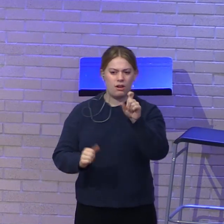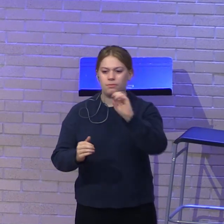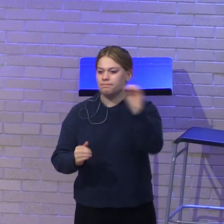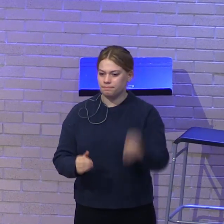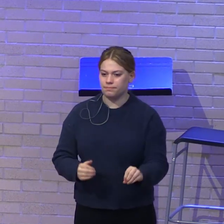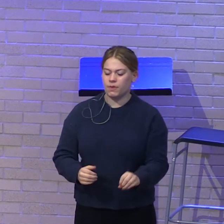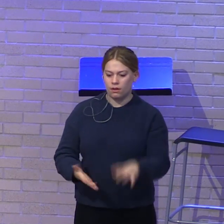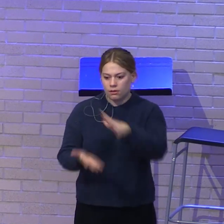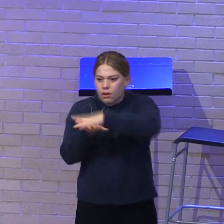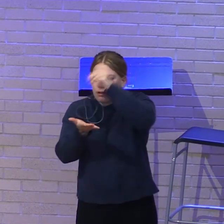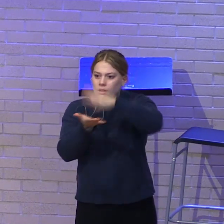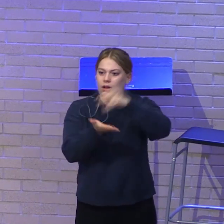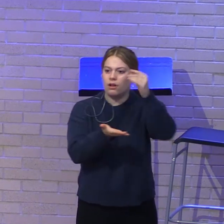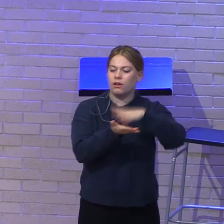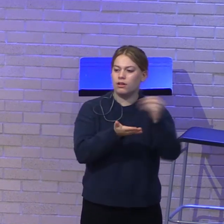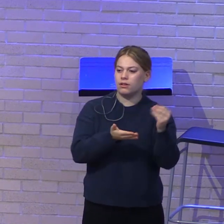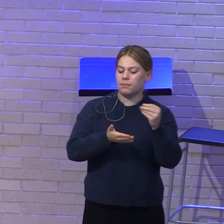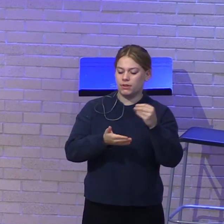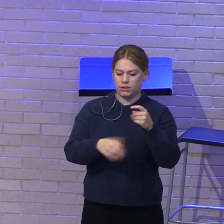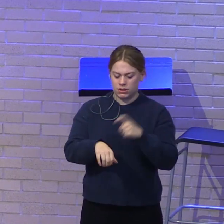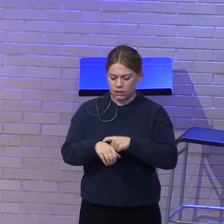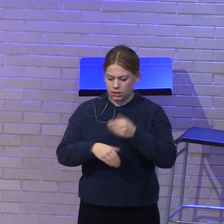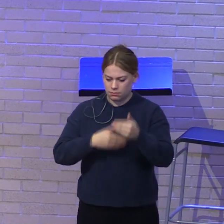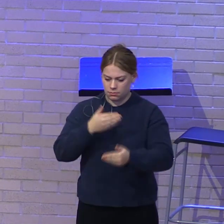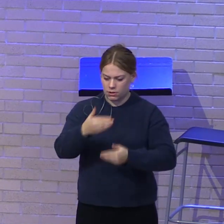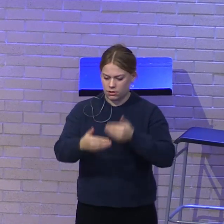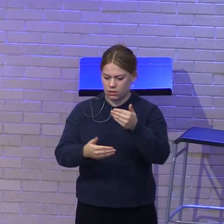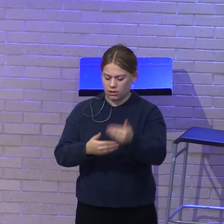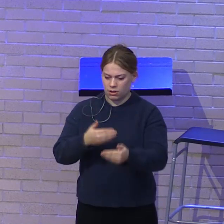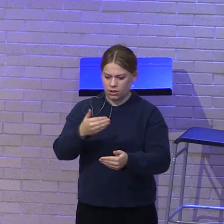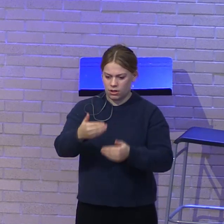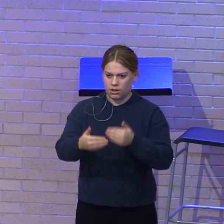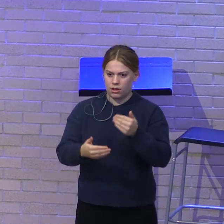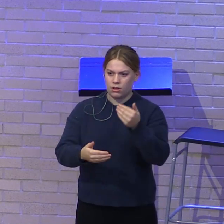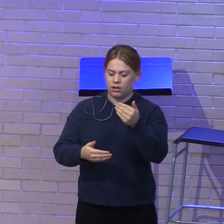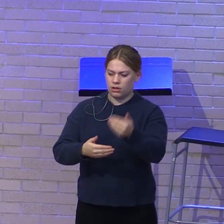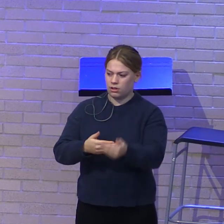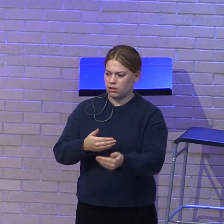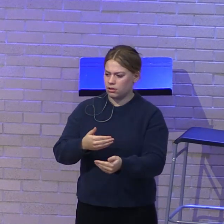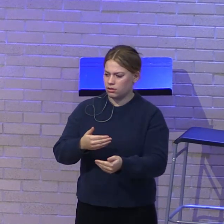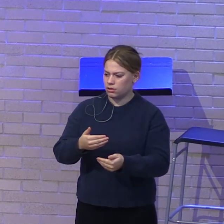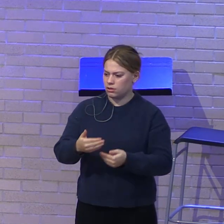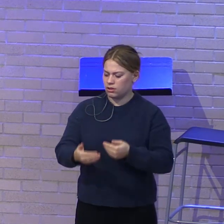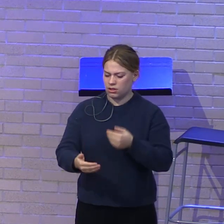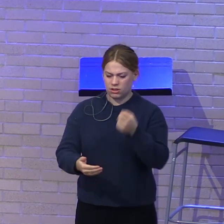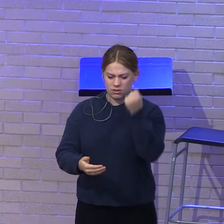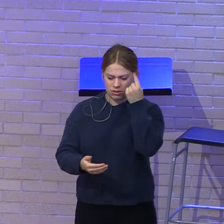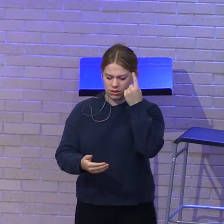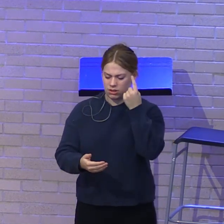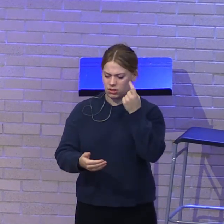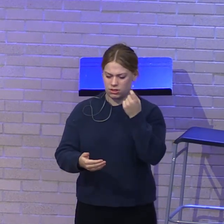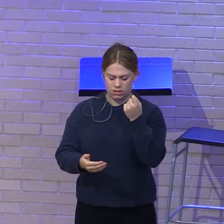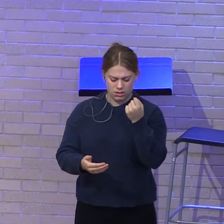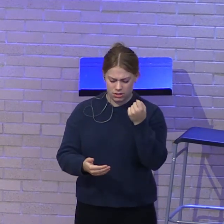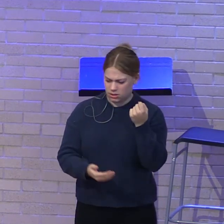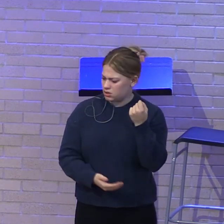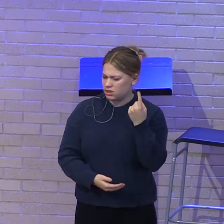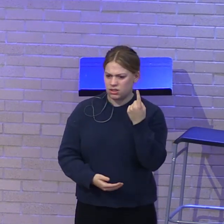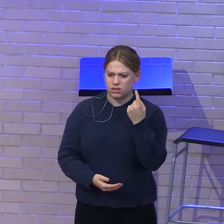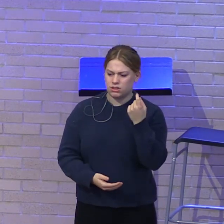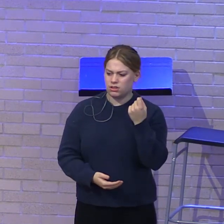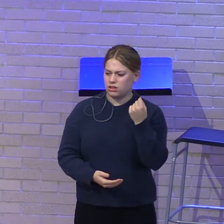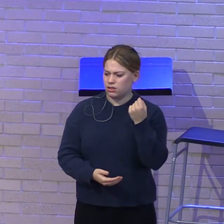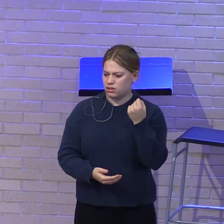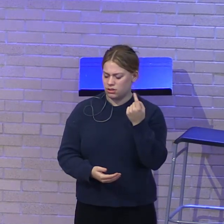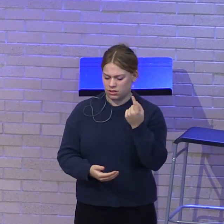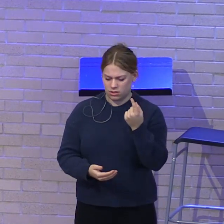lot. But as time progresses, imagine yourself slowly begin to understand the material less. And you rapidly